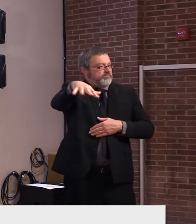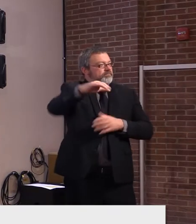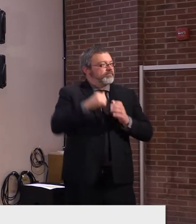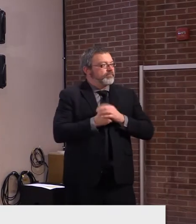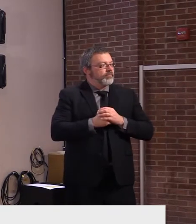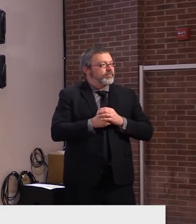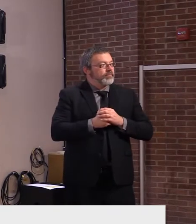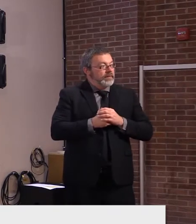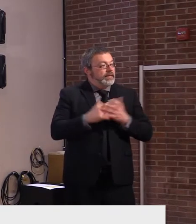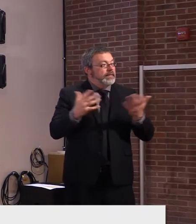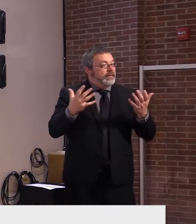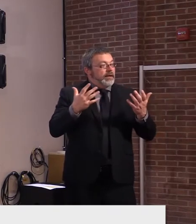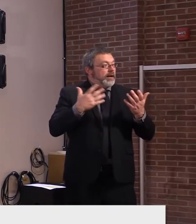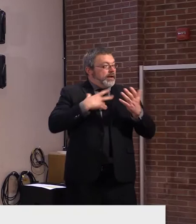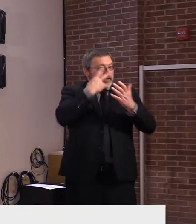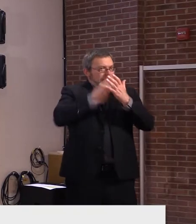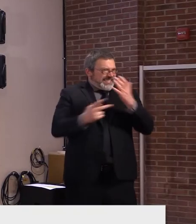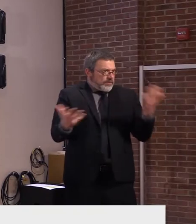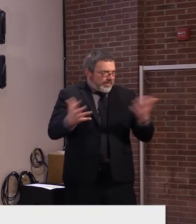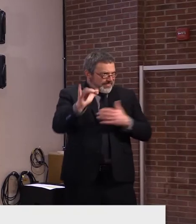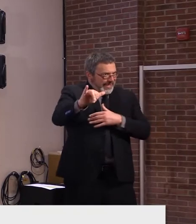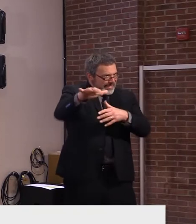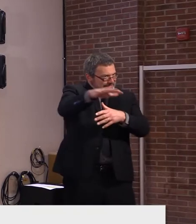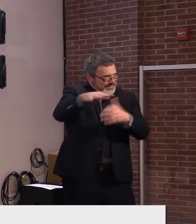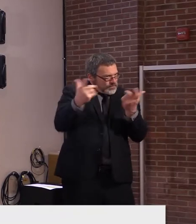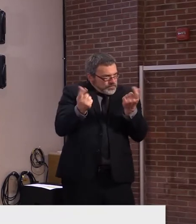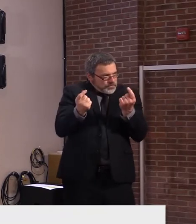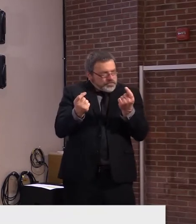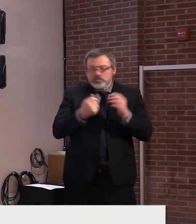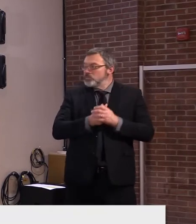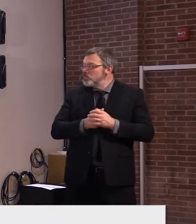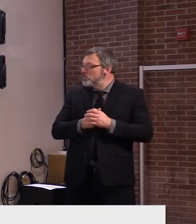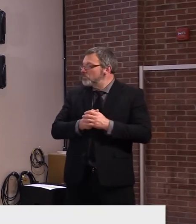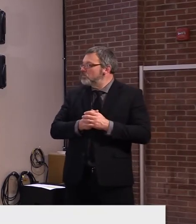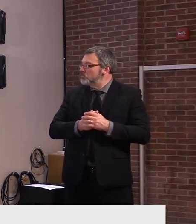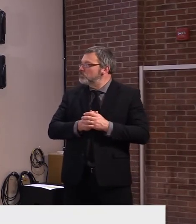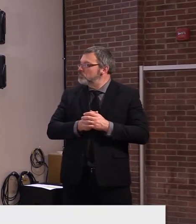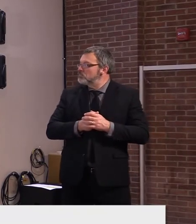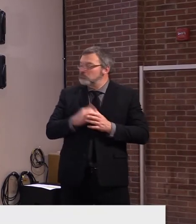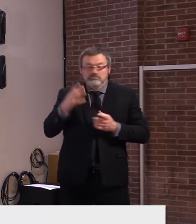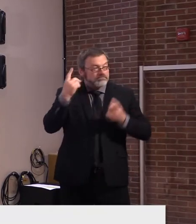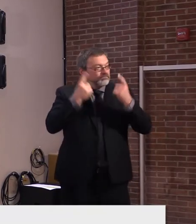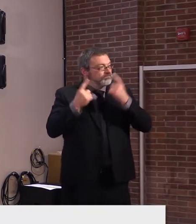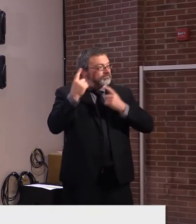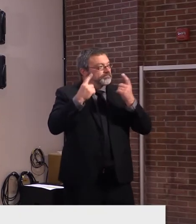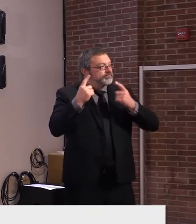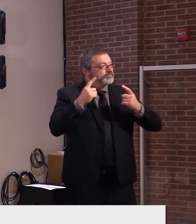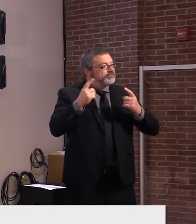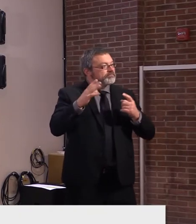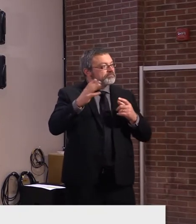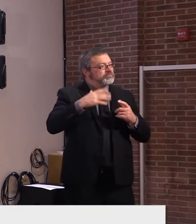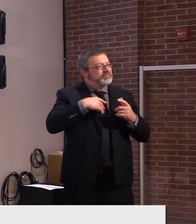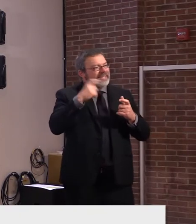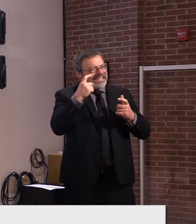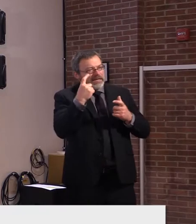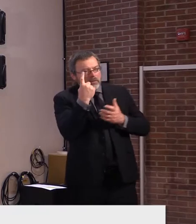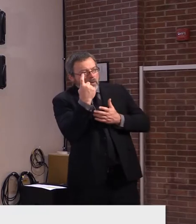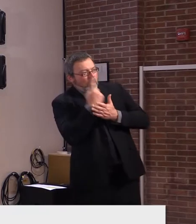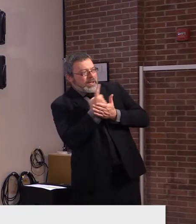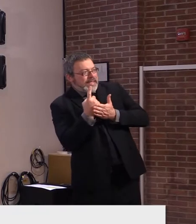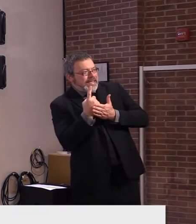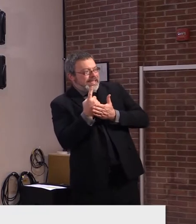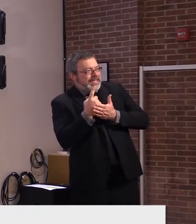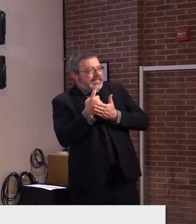another week or so of data before we can project with more confidence that Vermont and New England are starting to see a